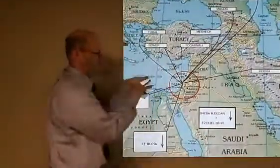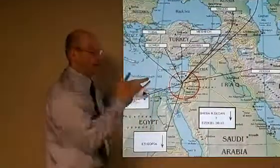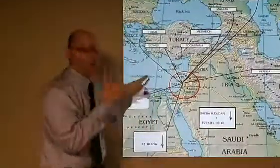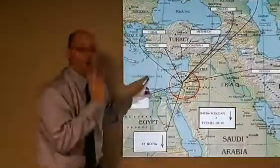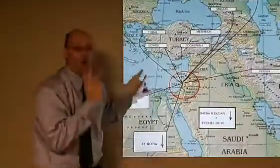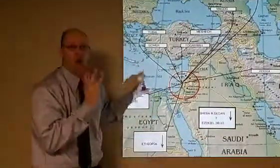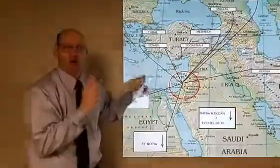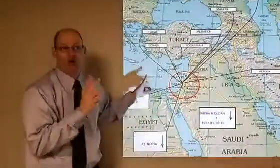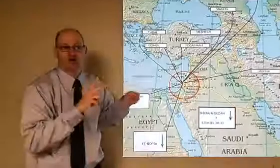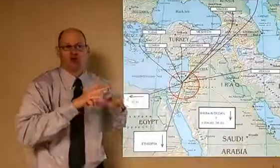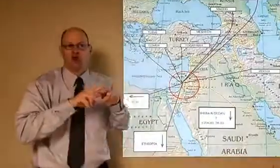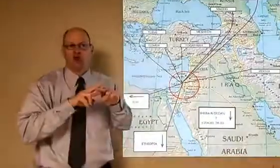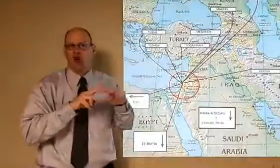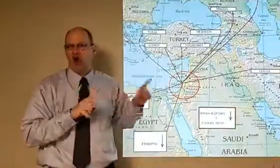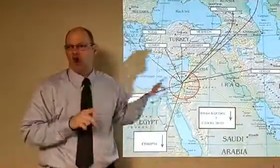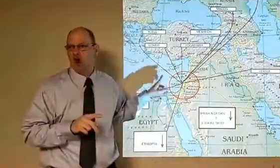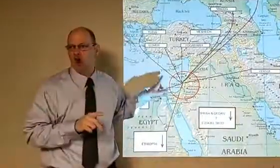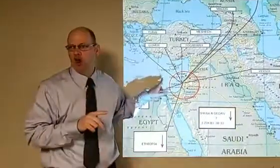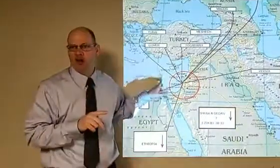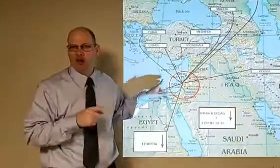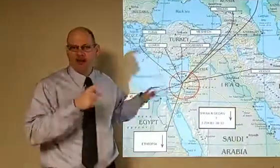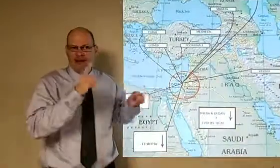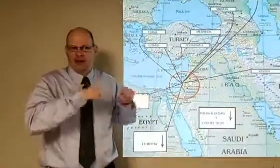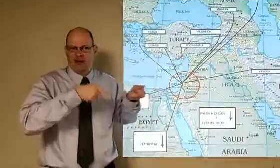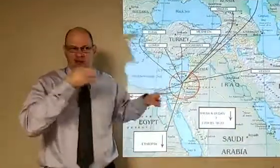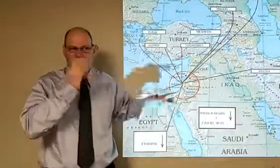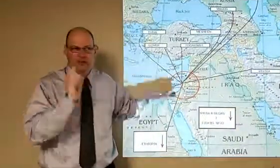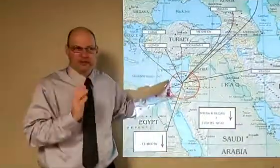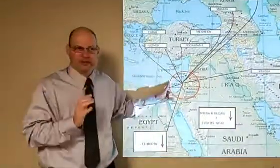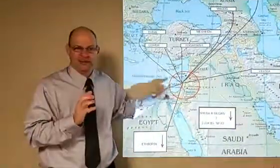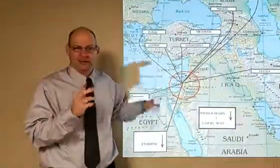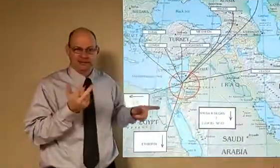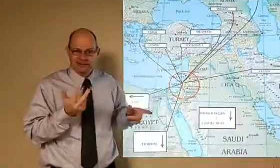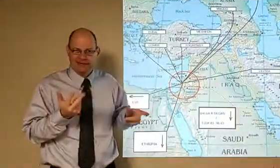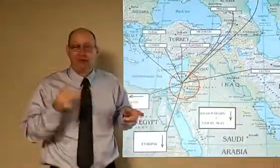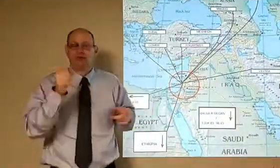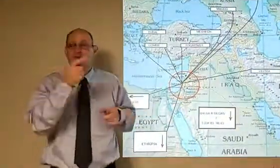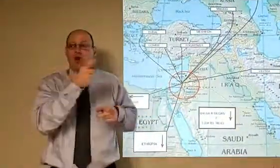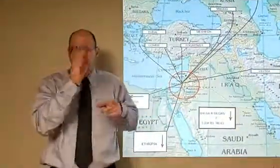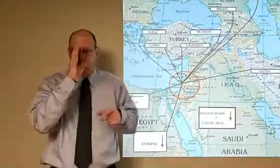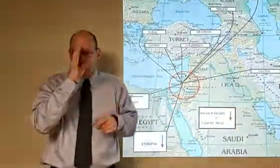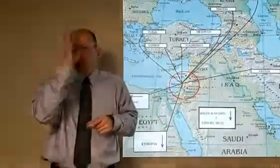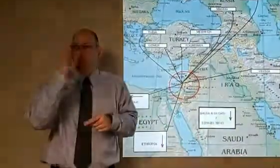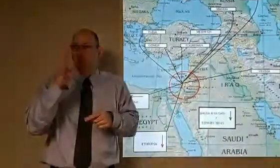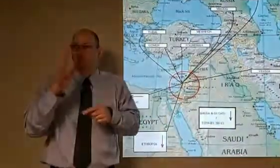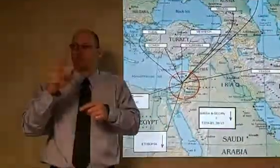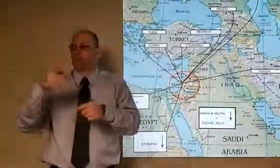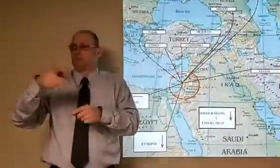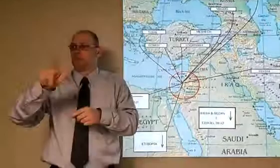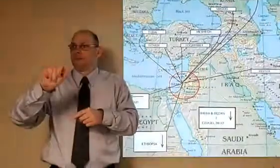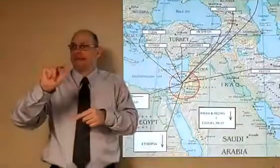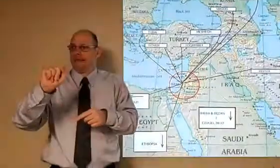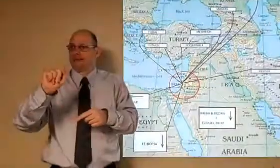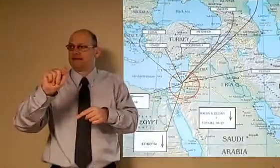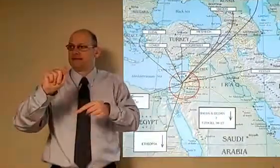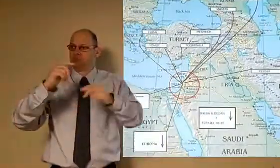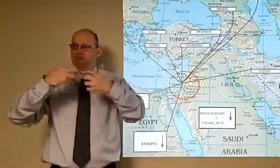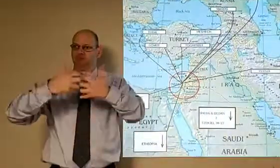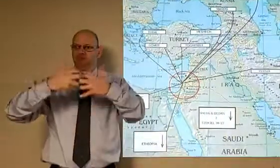So there's the Mediterranean Sea, and there's a lot of salt, and then they can't physically drink that. So